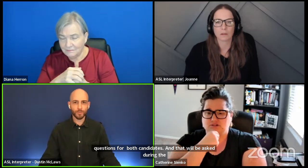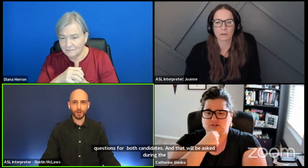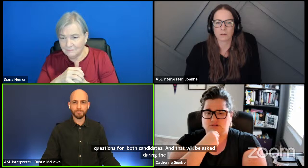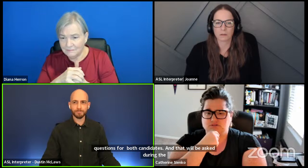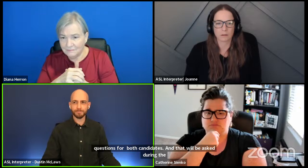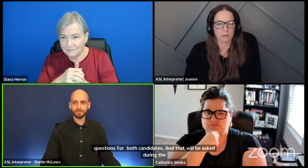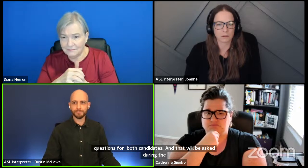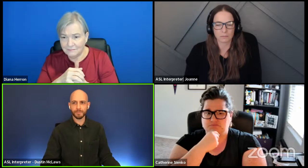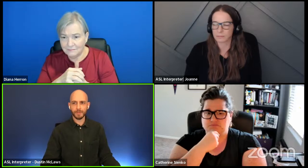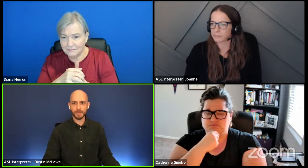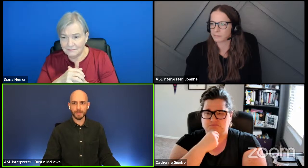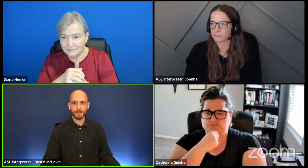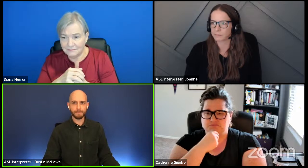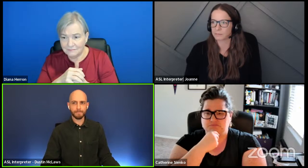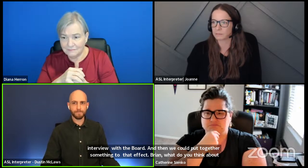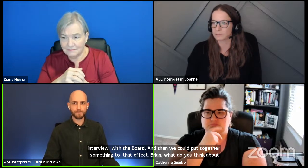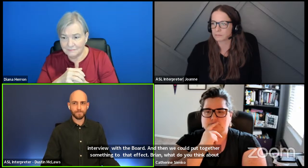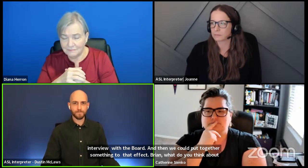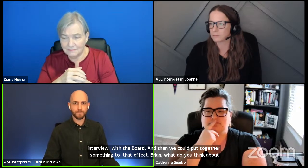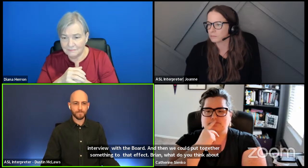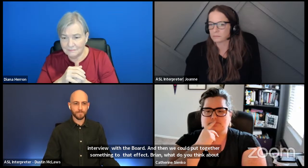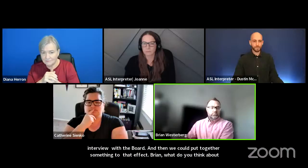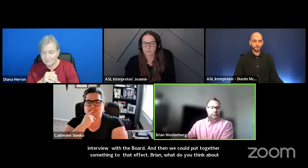And what do you think, Brian?